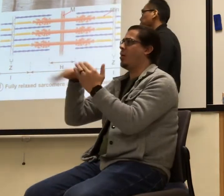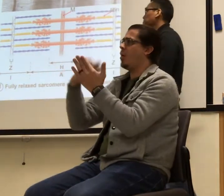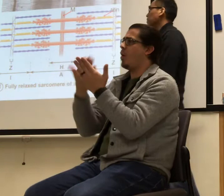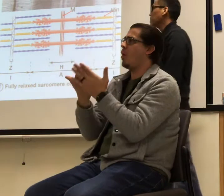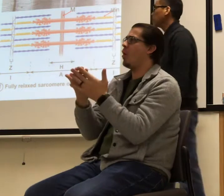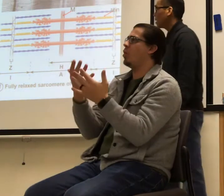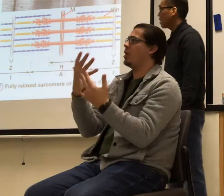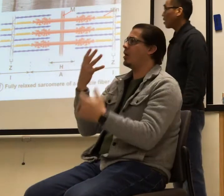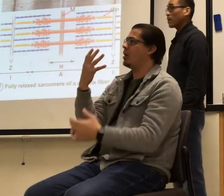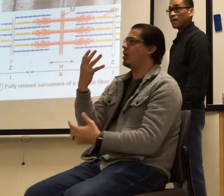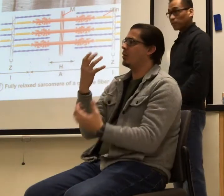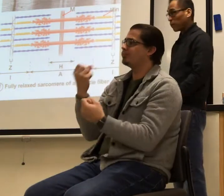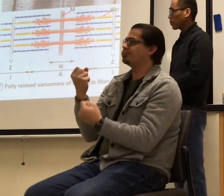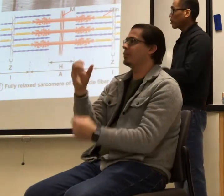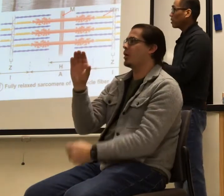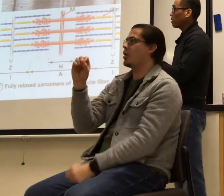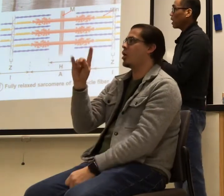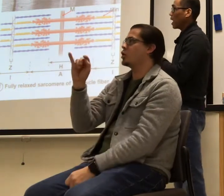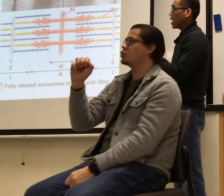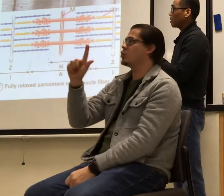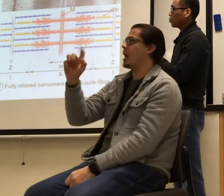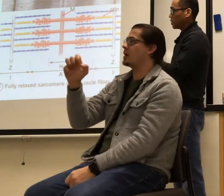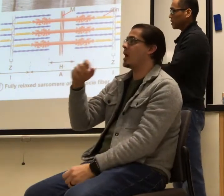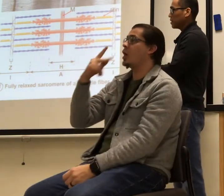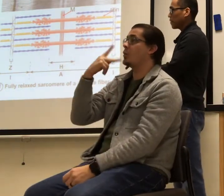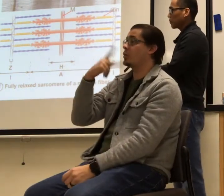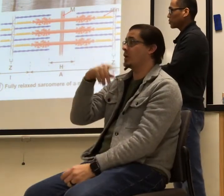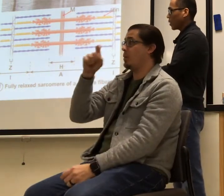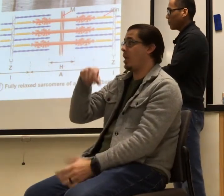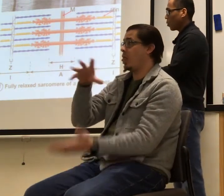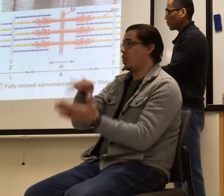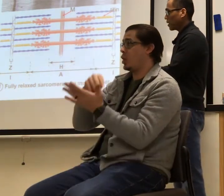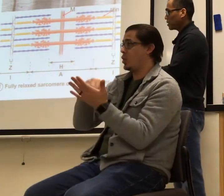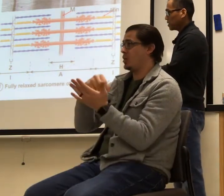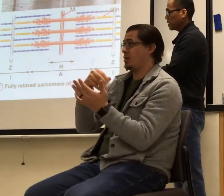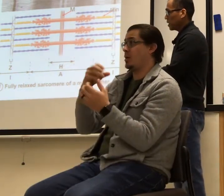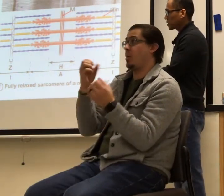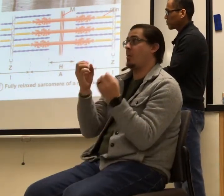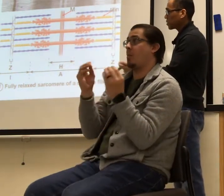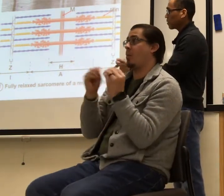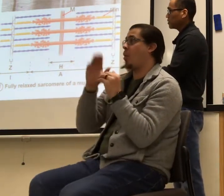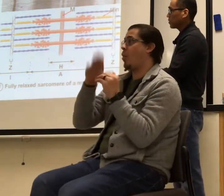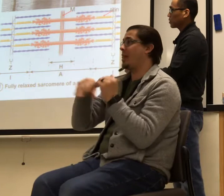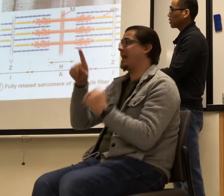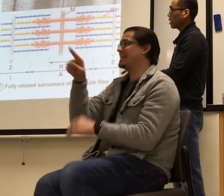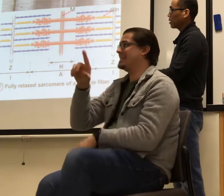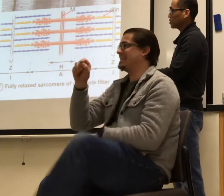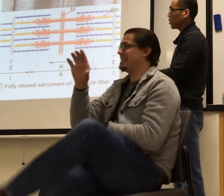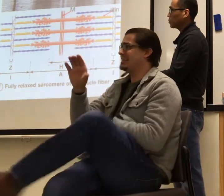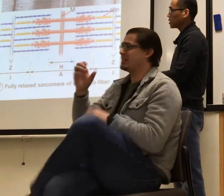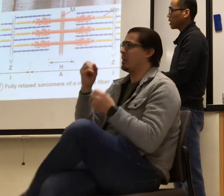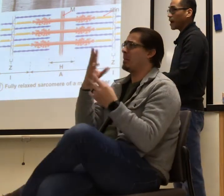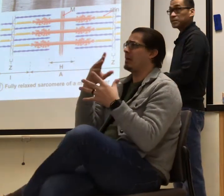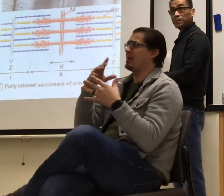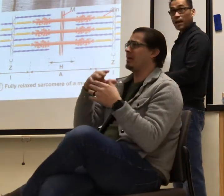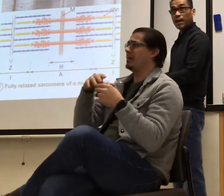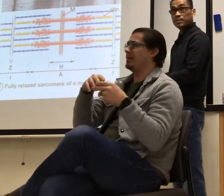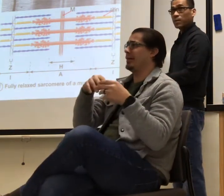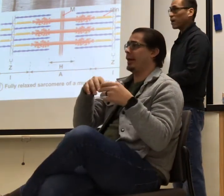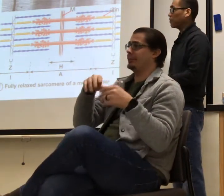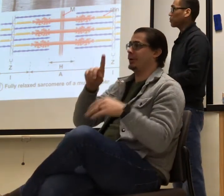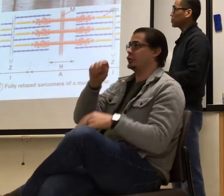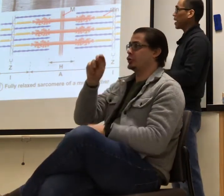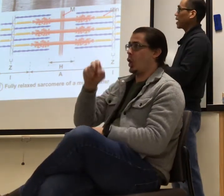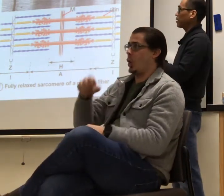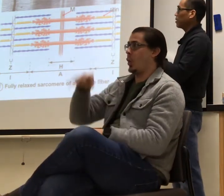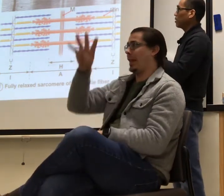proteins that we have to learn. And we see that there's way more than Z disc. There's all these different zones and lines and bands